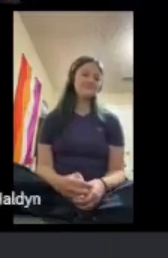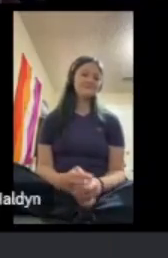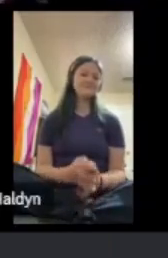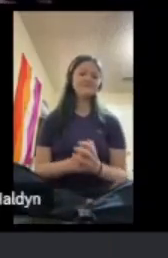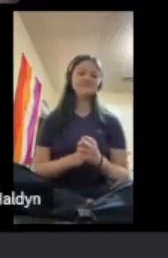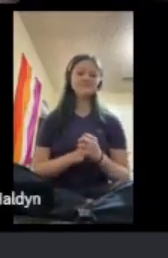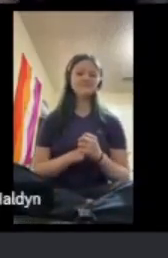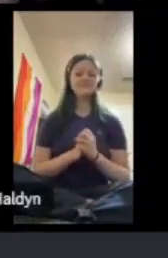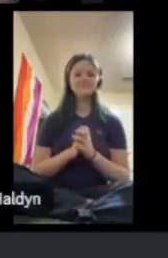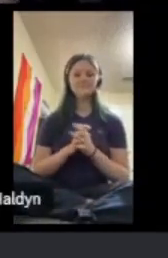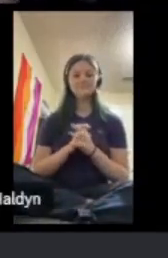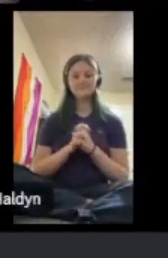in ASL.